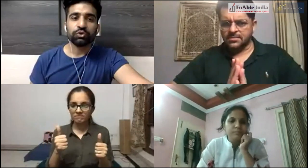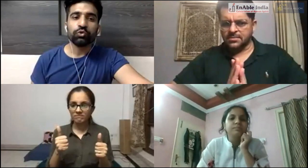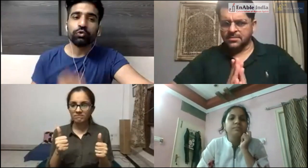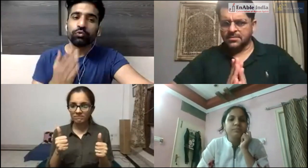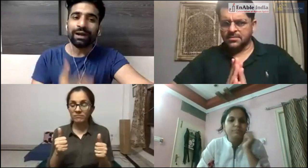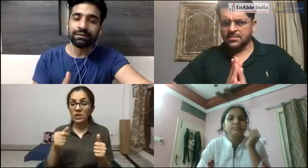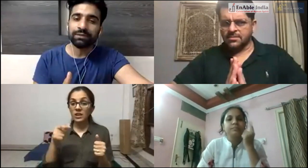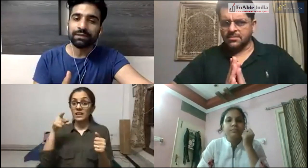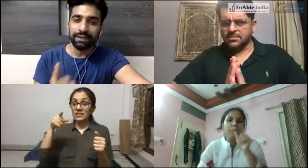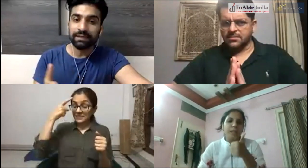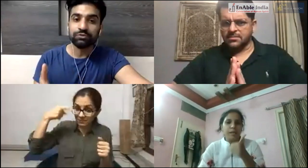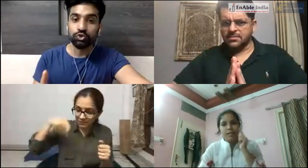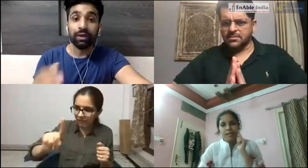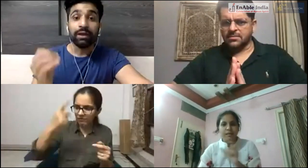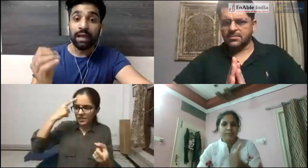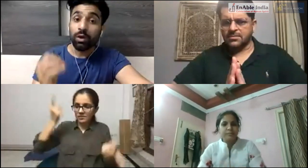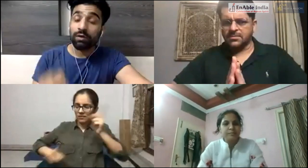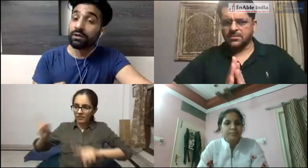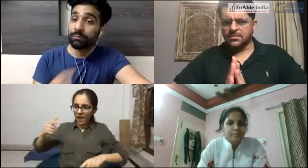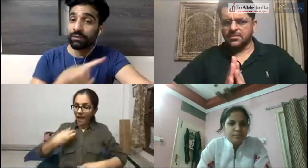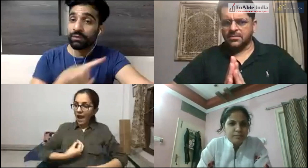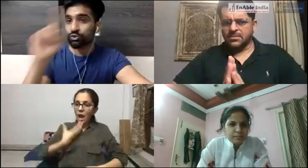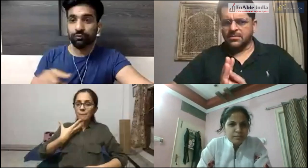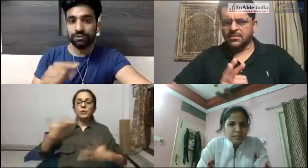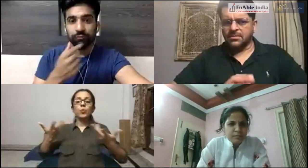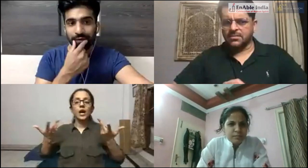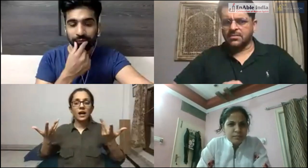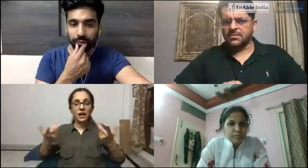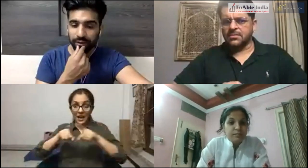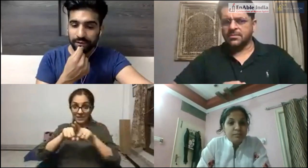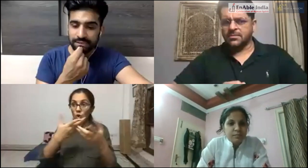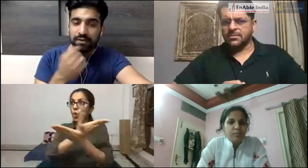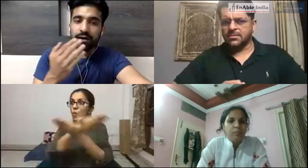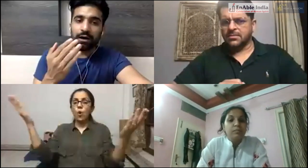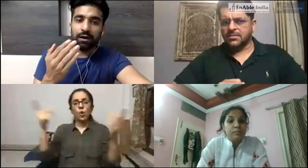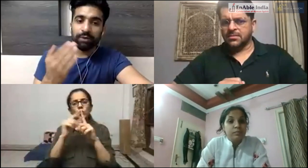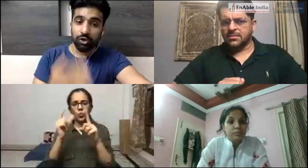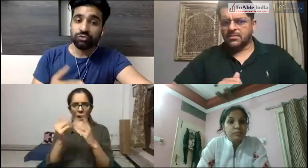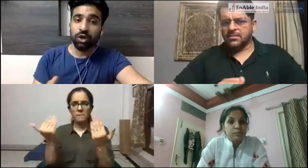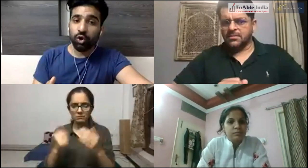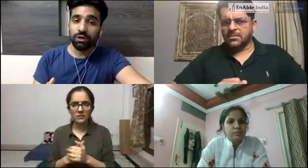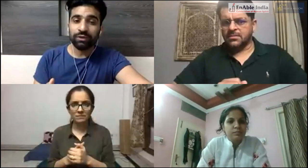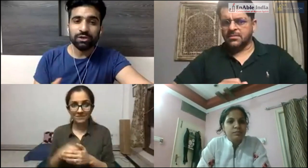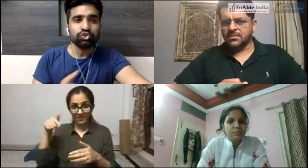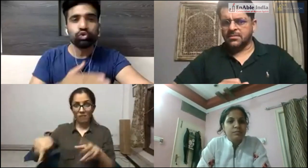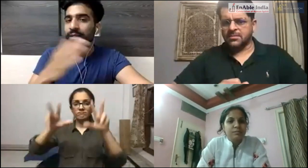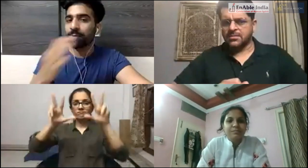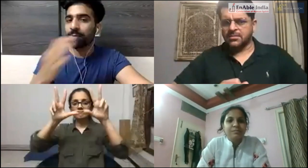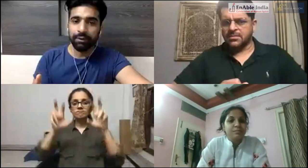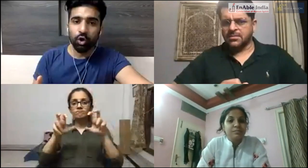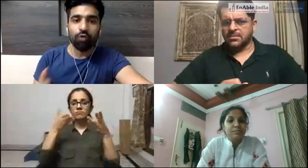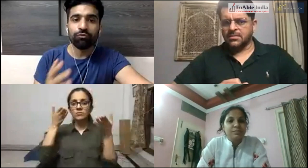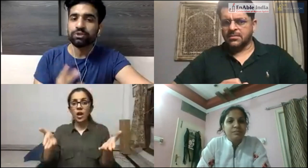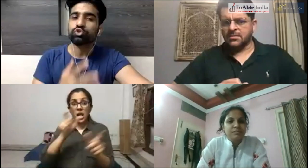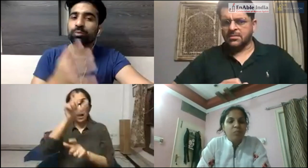So you find something that gives you joy. Now, other tip that is universal for everyone is, because of the lockdown, there are so many